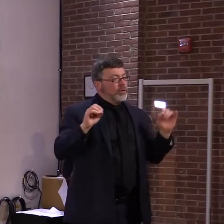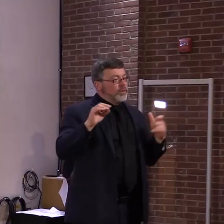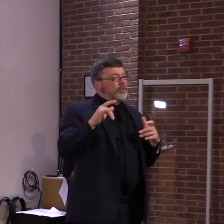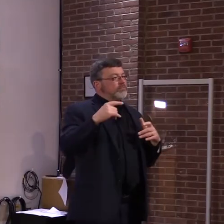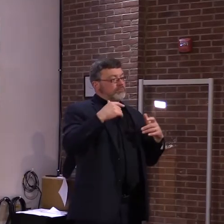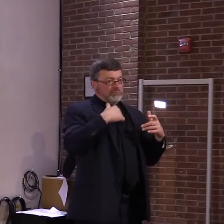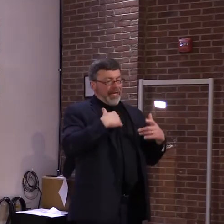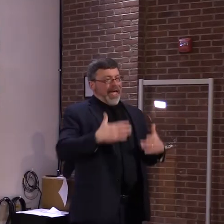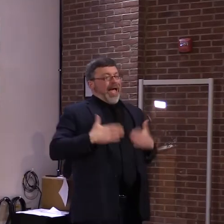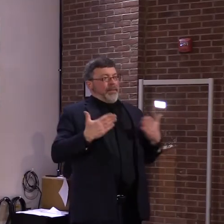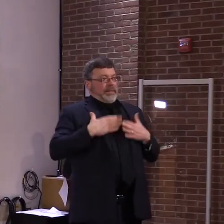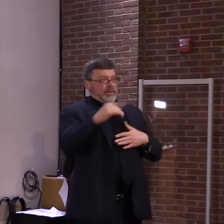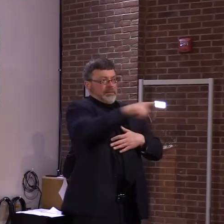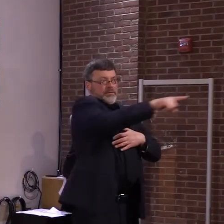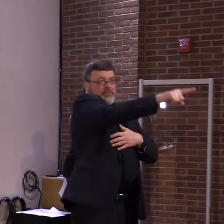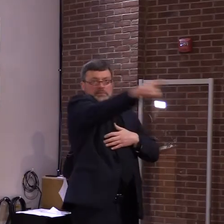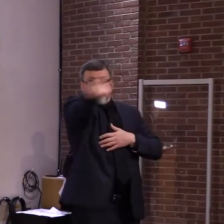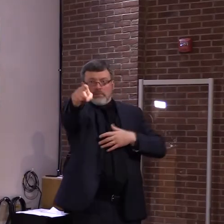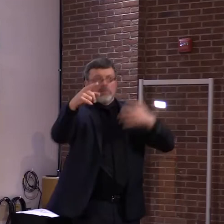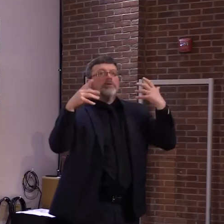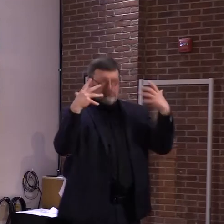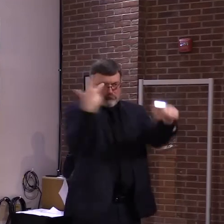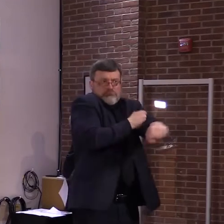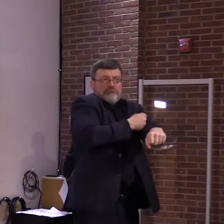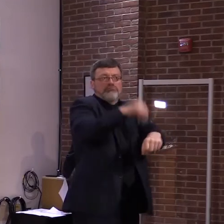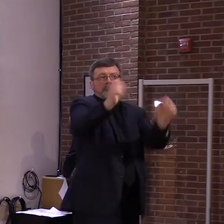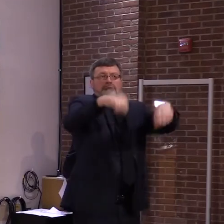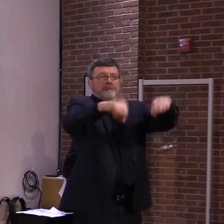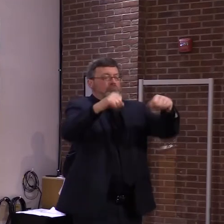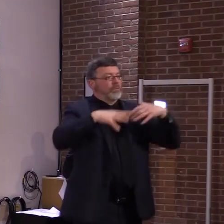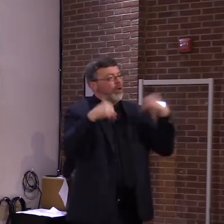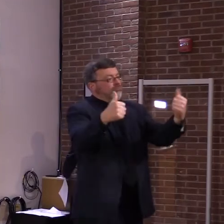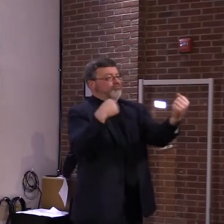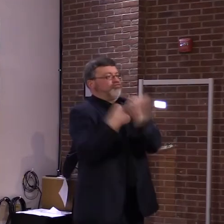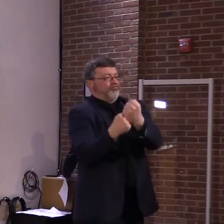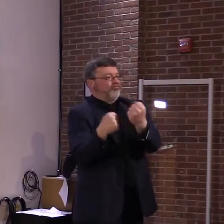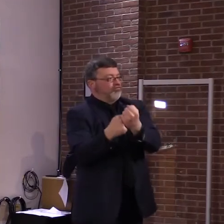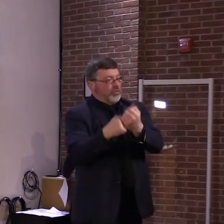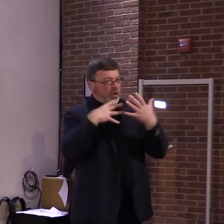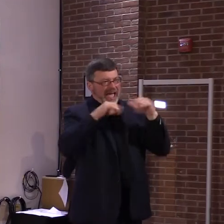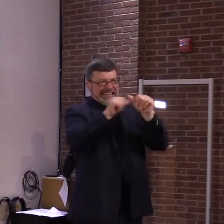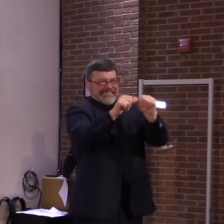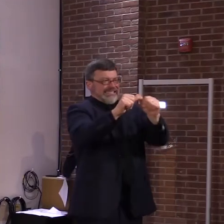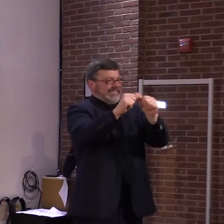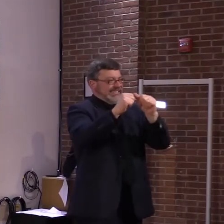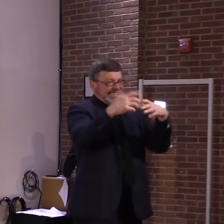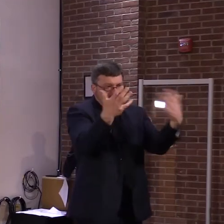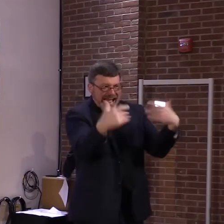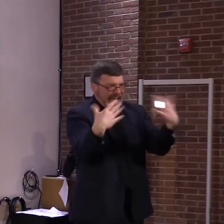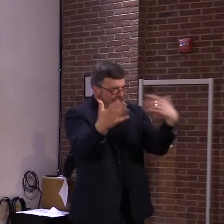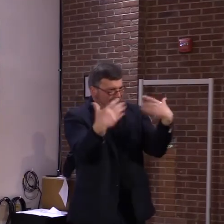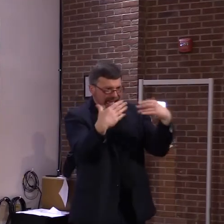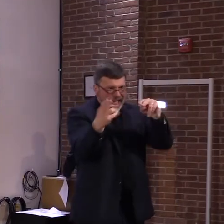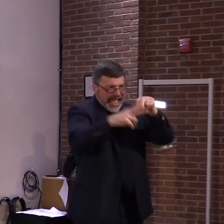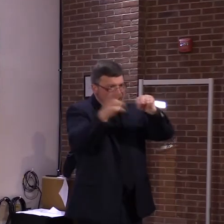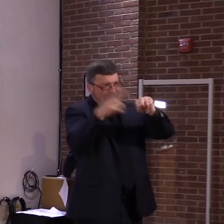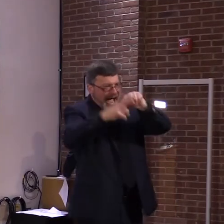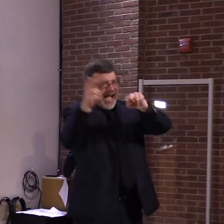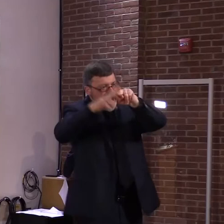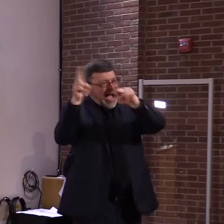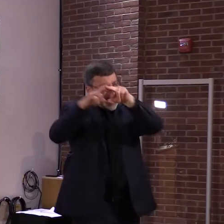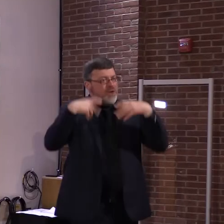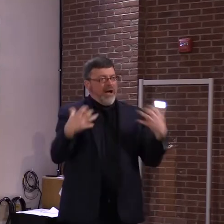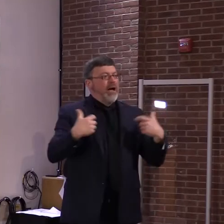vaccinated so we can get back to normal. So we hope that continues, and again, but we're seeing that